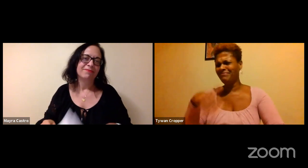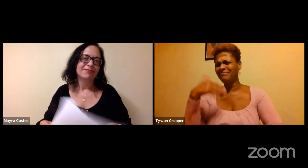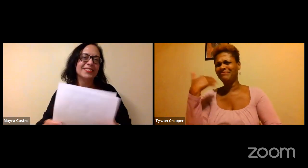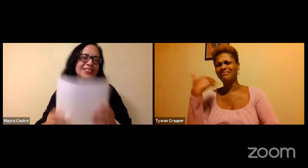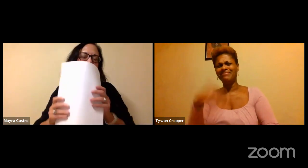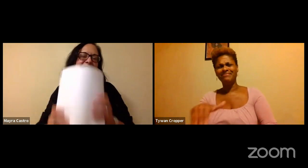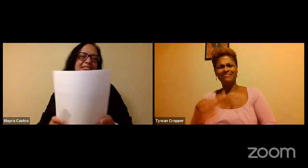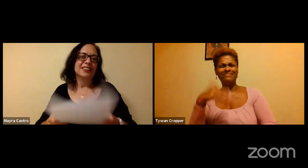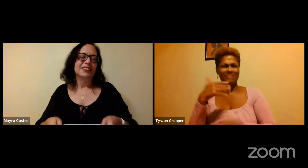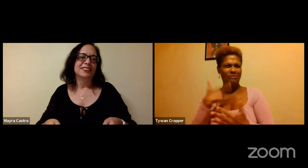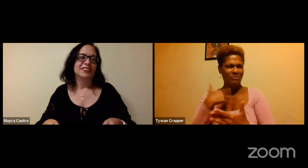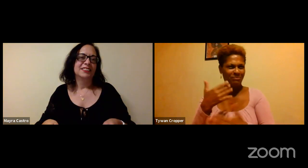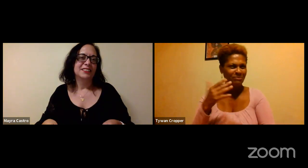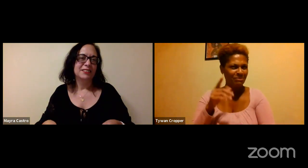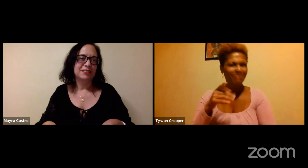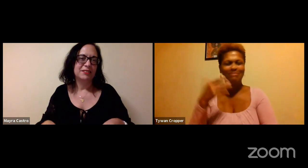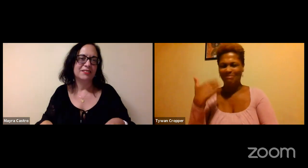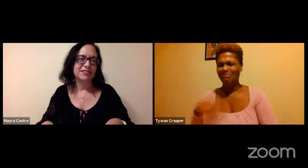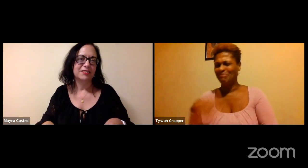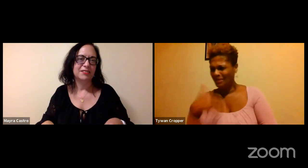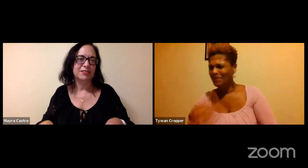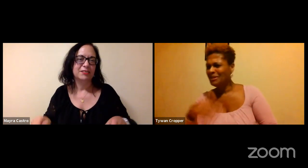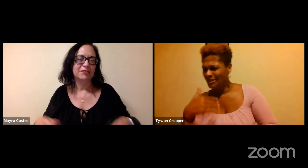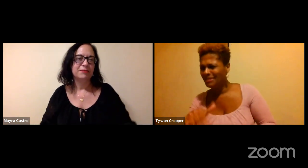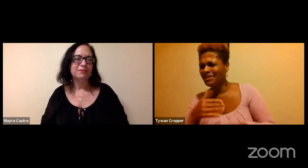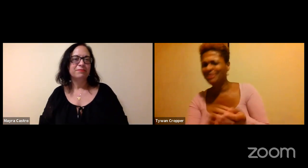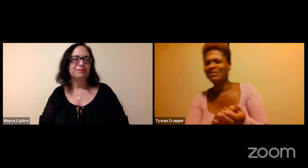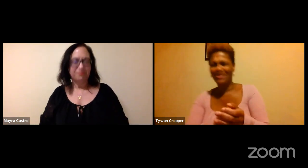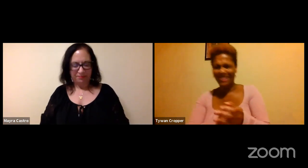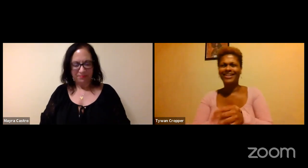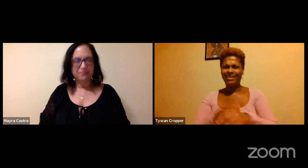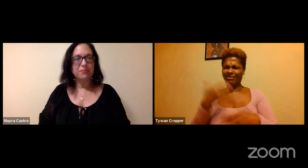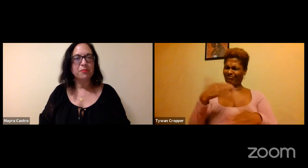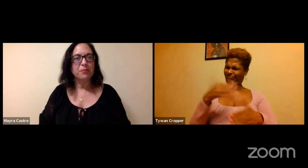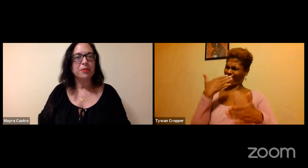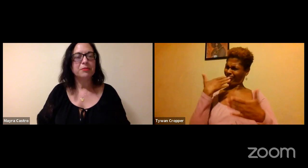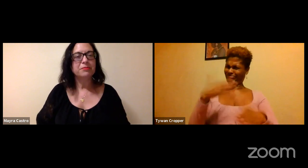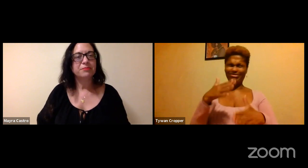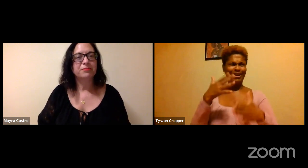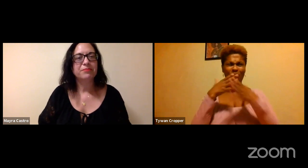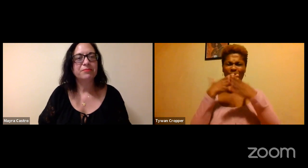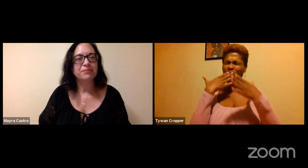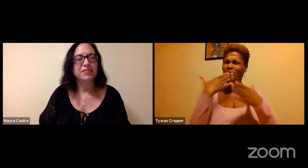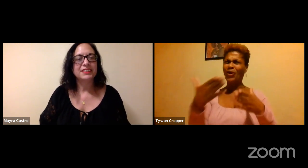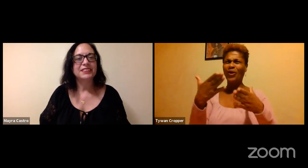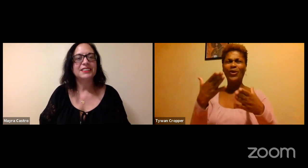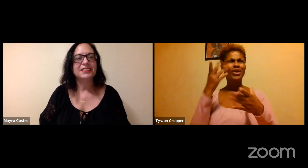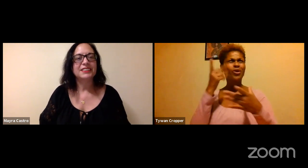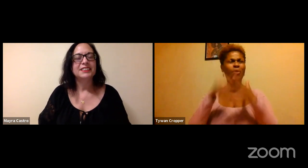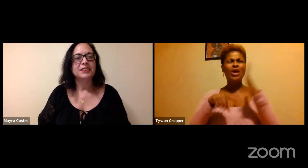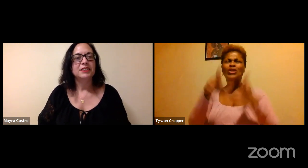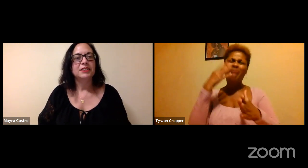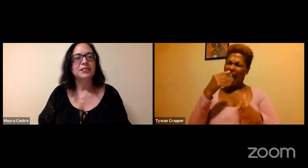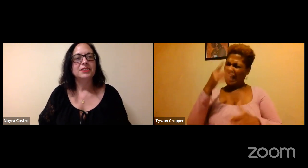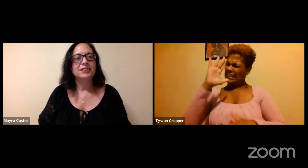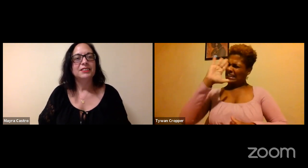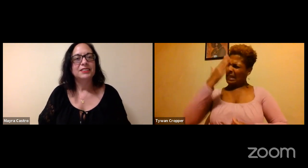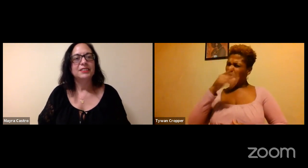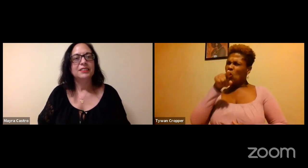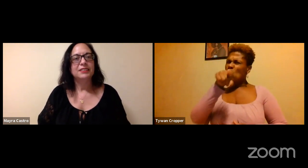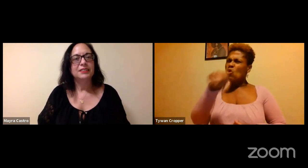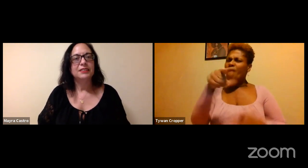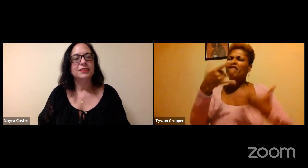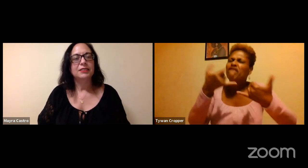while at Gallaudet on a day-by-day basis. An amazing